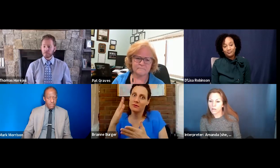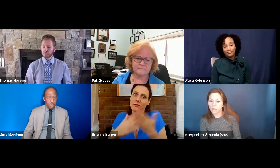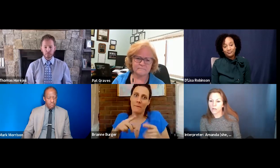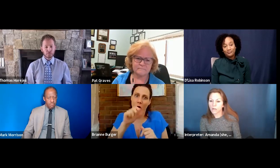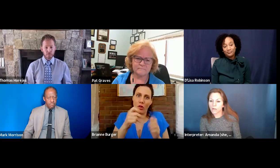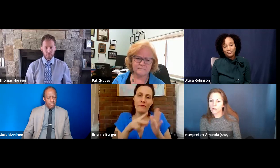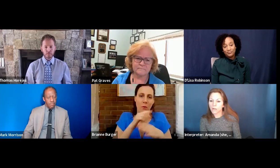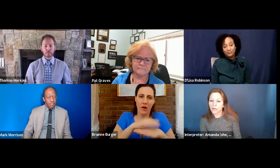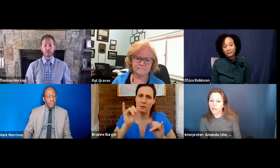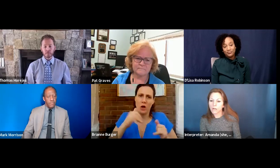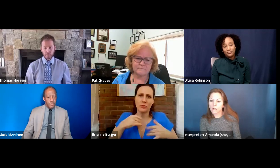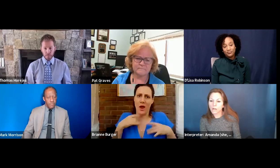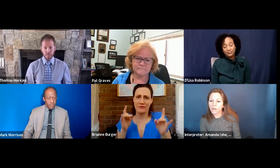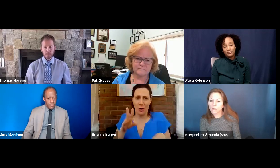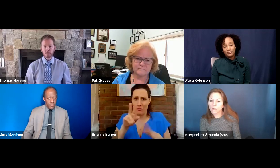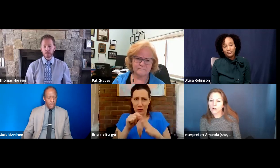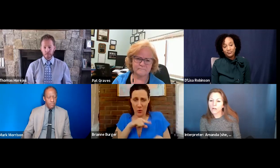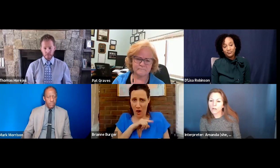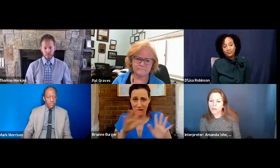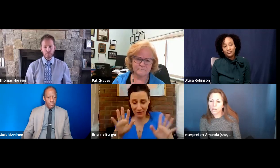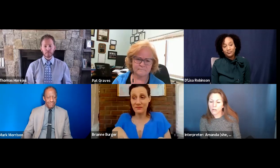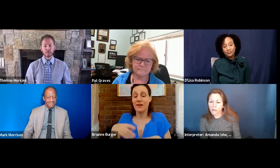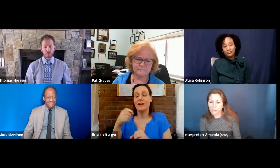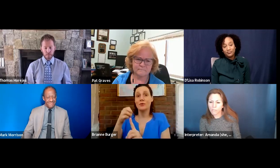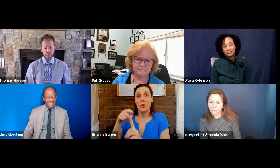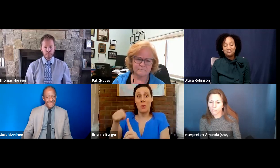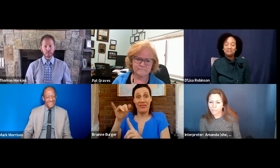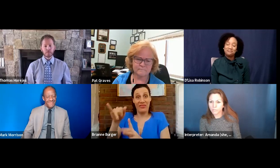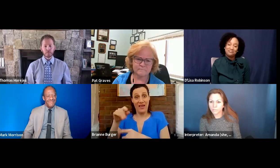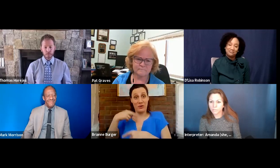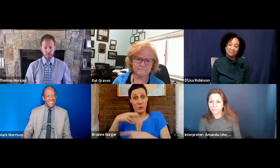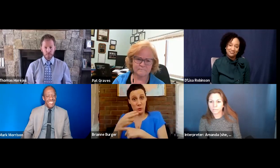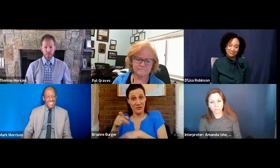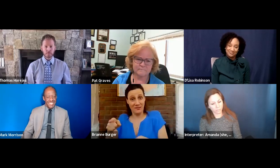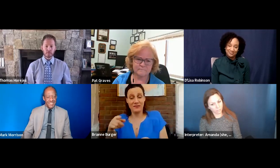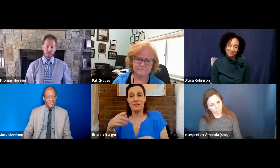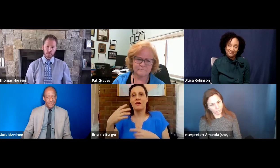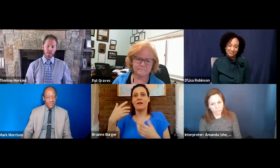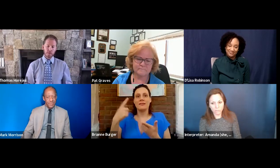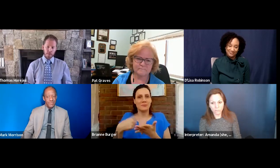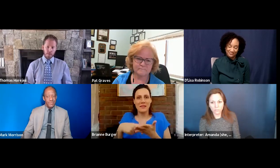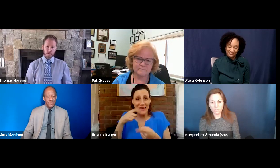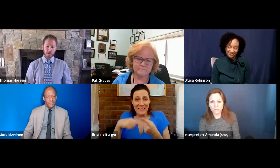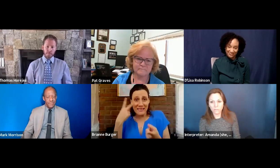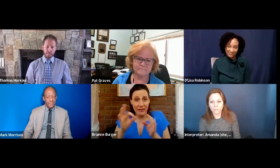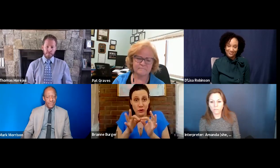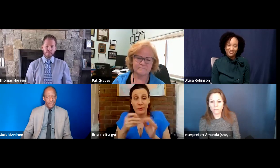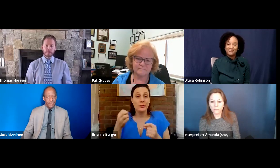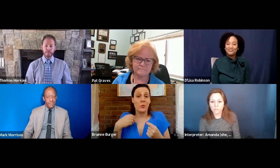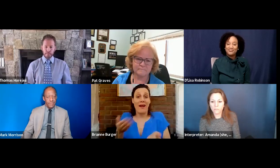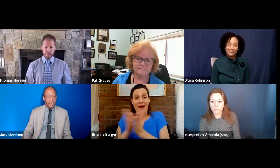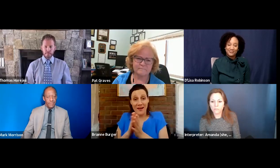Teams. I don't want to call out that platform, but there are some that don't have great video quality. And